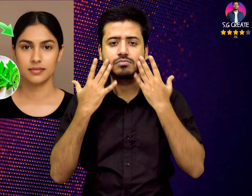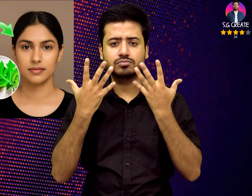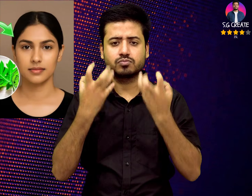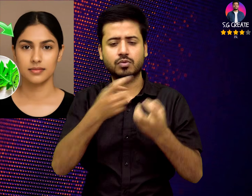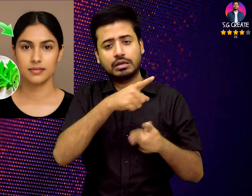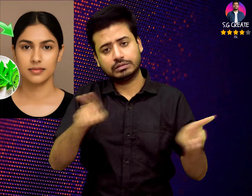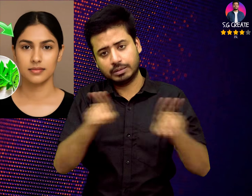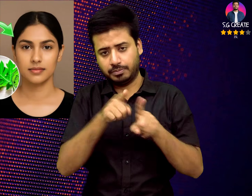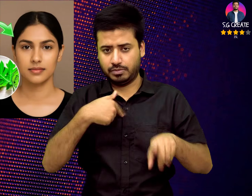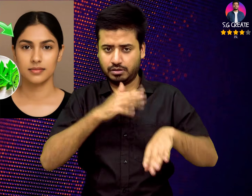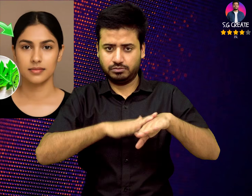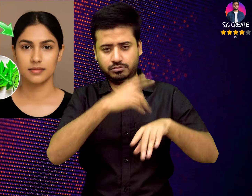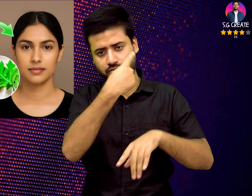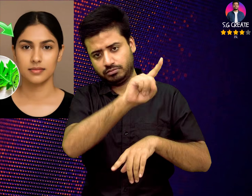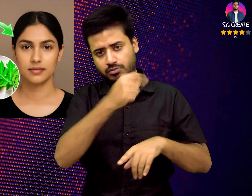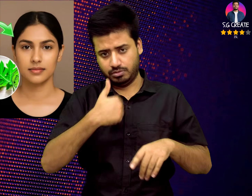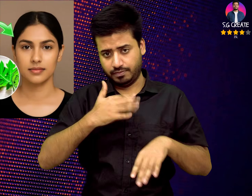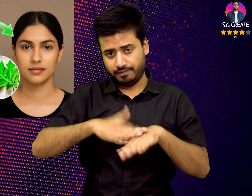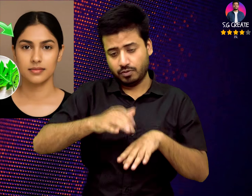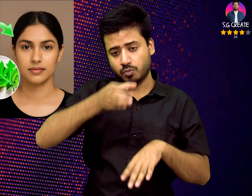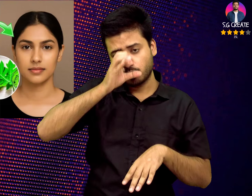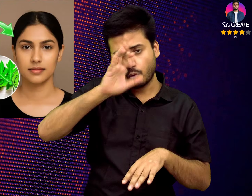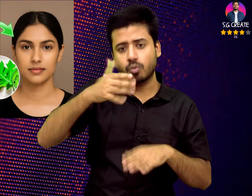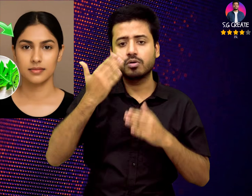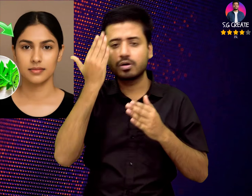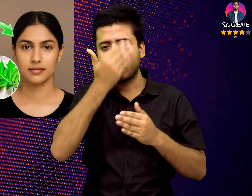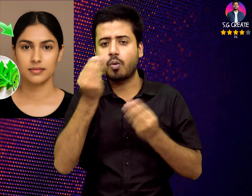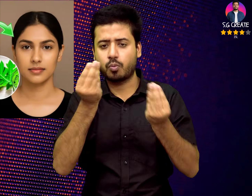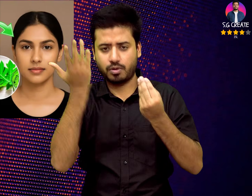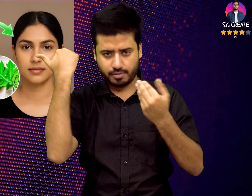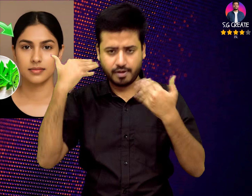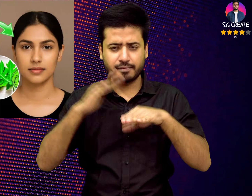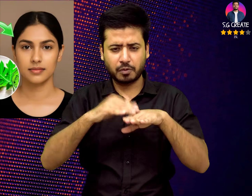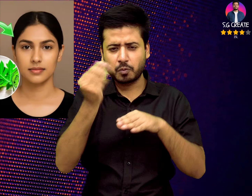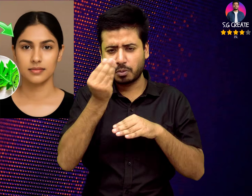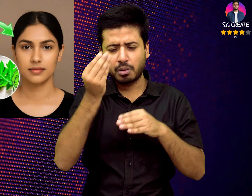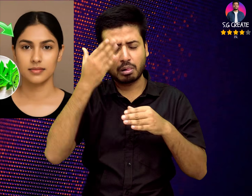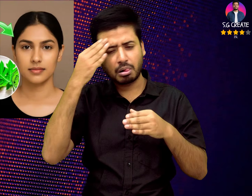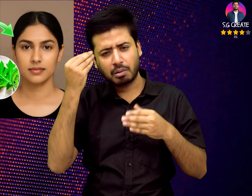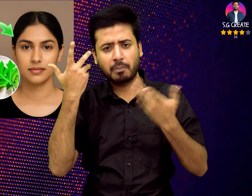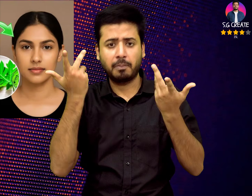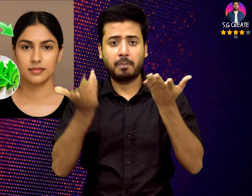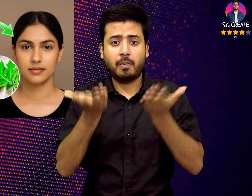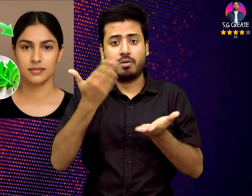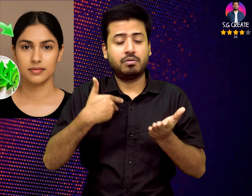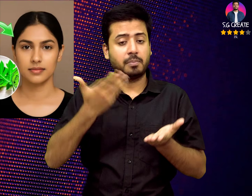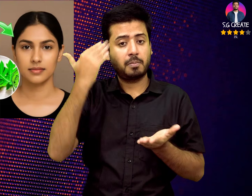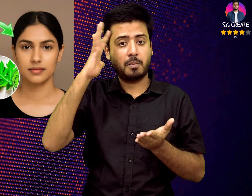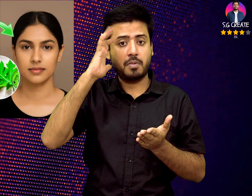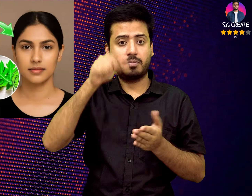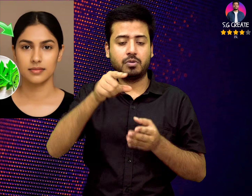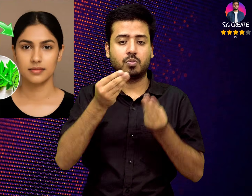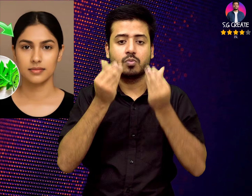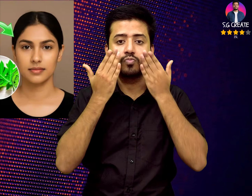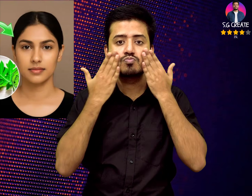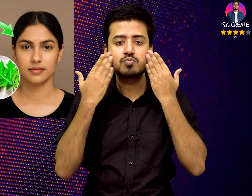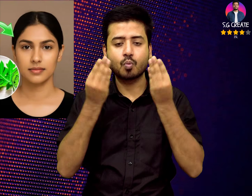is predominantly driven by oxidative stress caused by ultraviolet, UV, radiation, environmental pollution, and daily